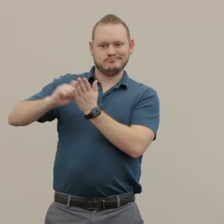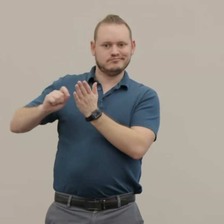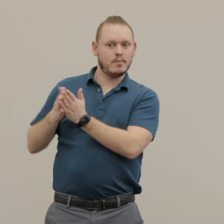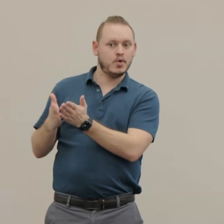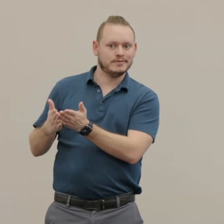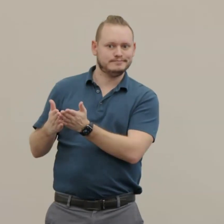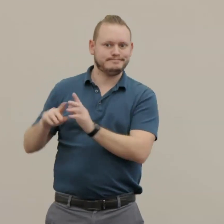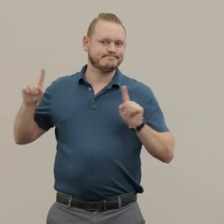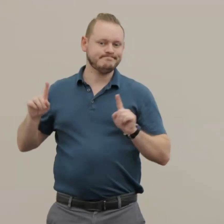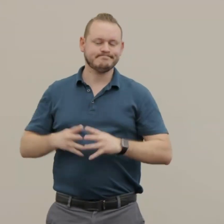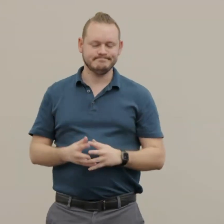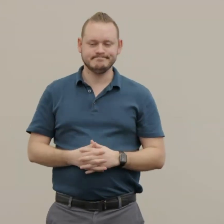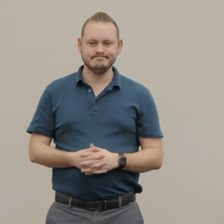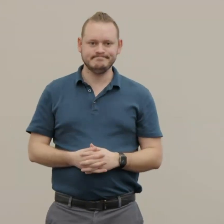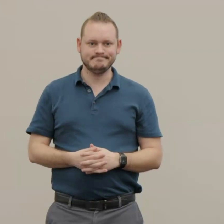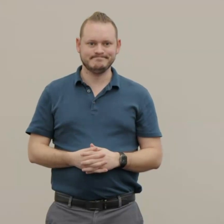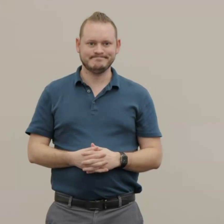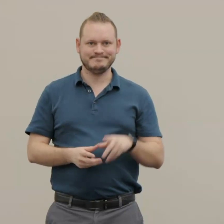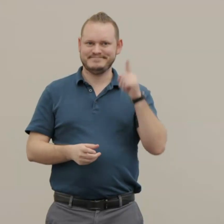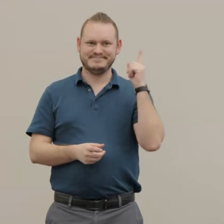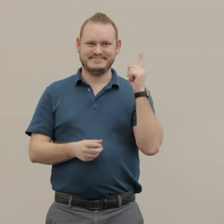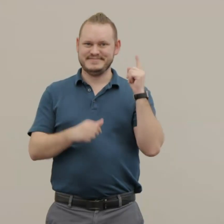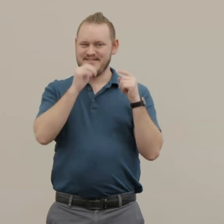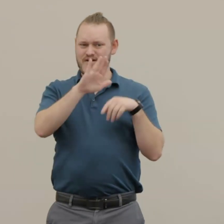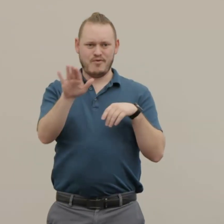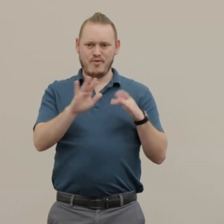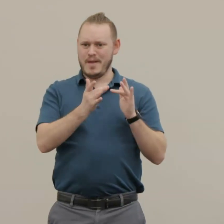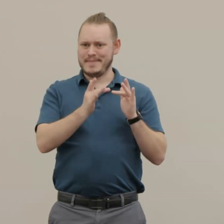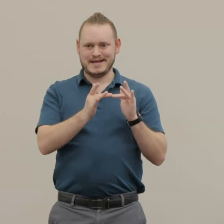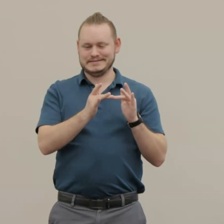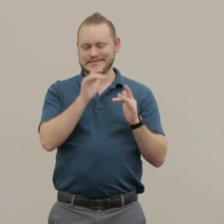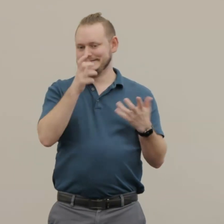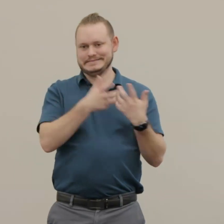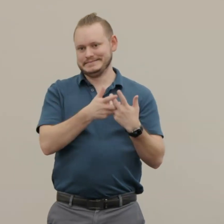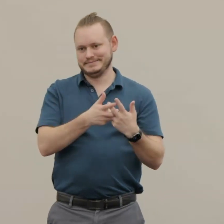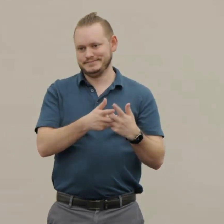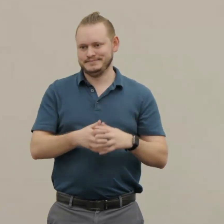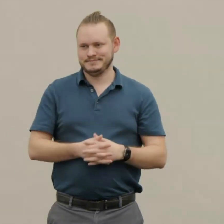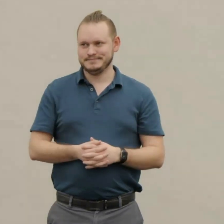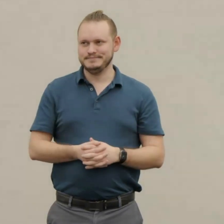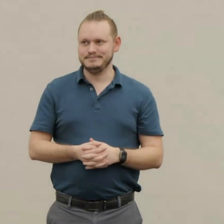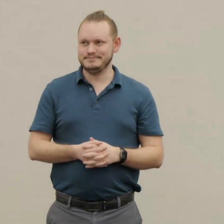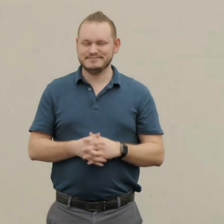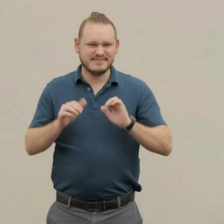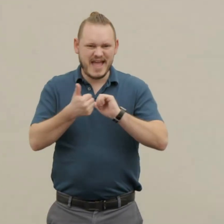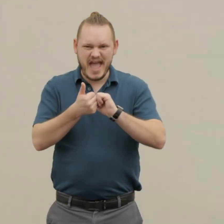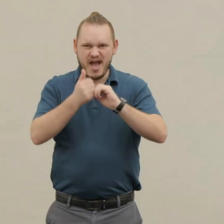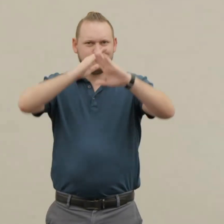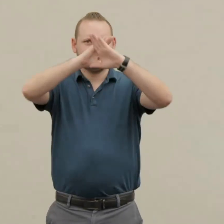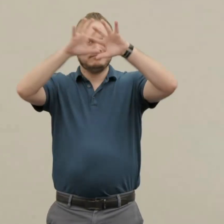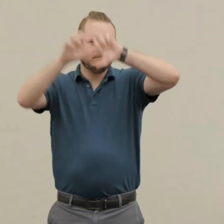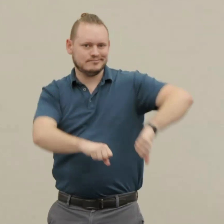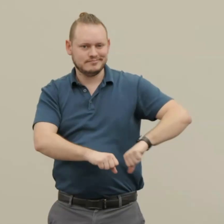book. This doesn't belong on your web page. So how are you going to break that